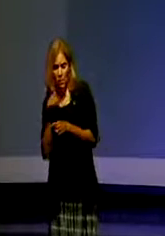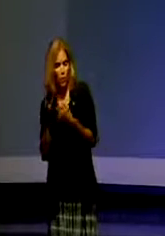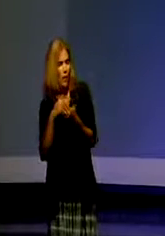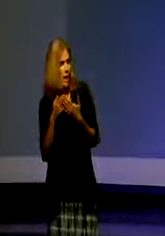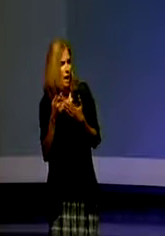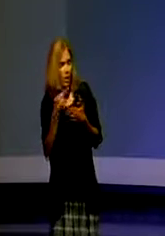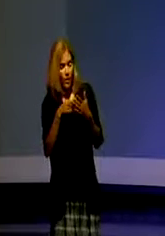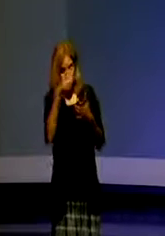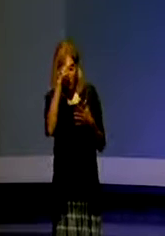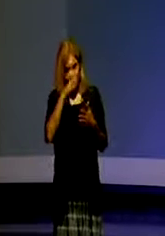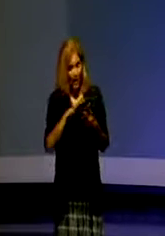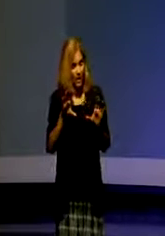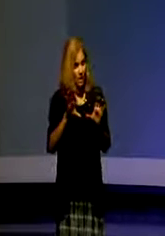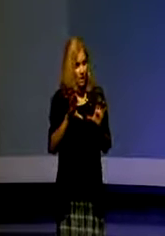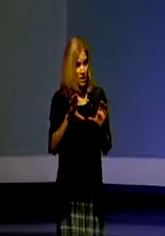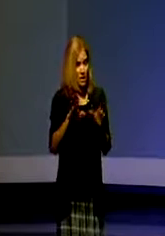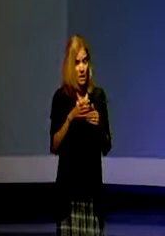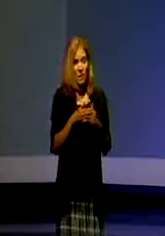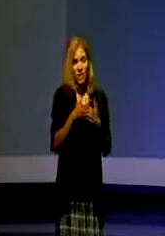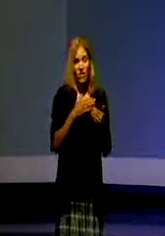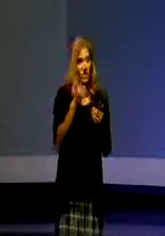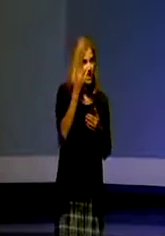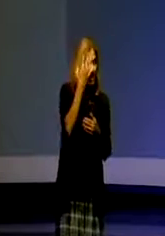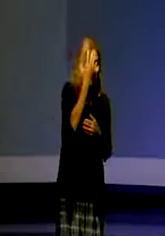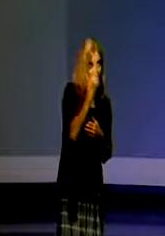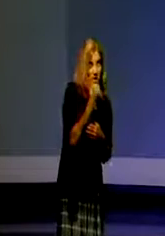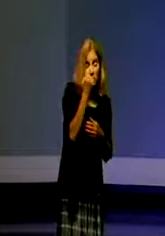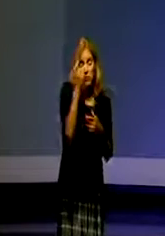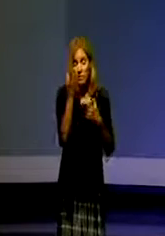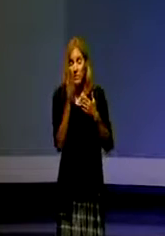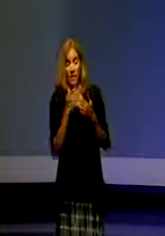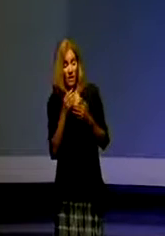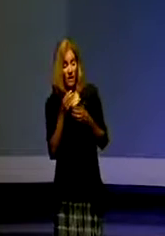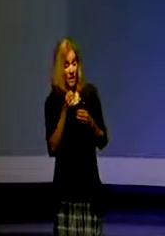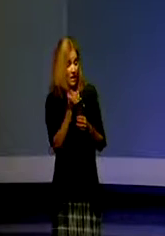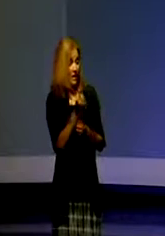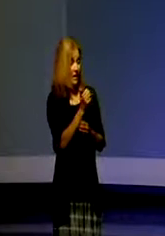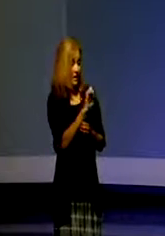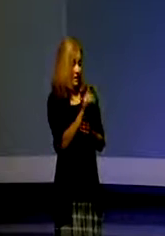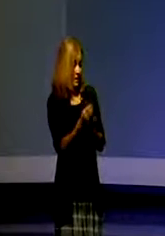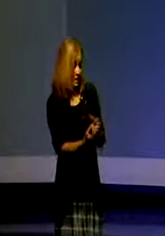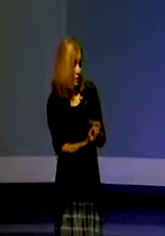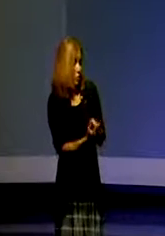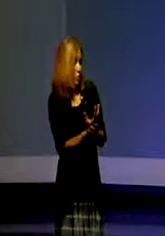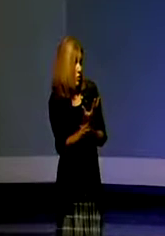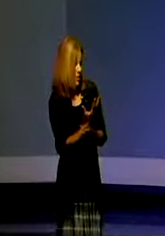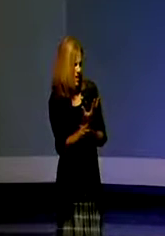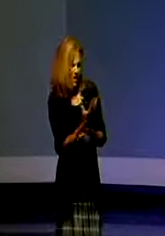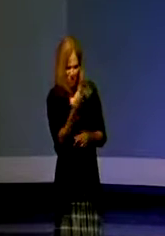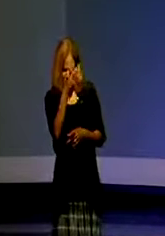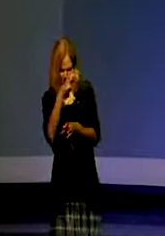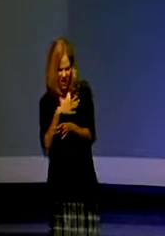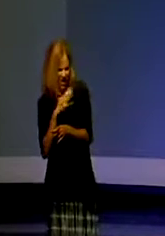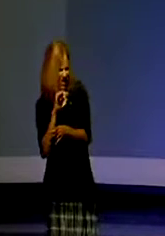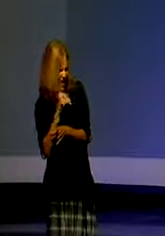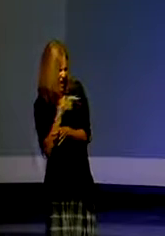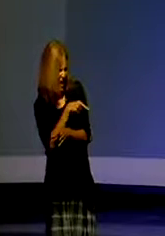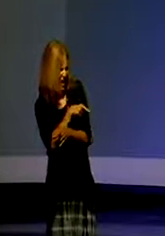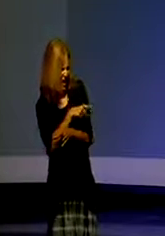what the man does, night and day, whether he sleeps or gets up, the seed sprouts and grows, though he does not know